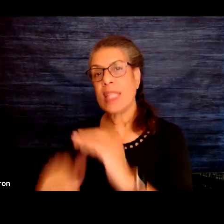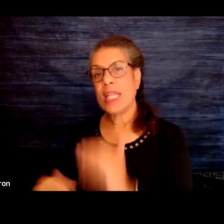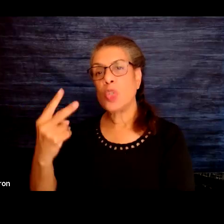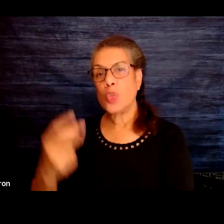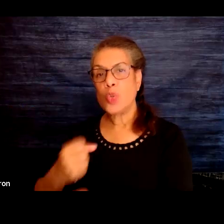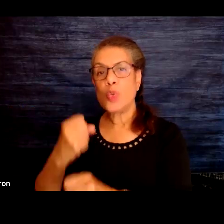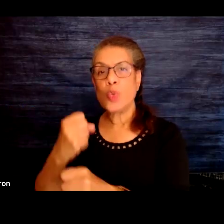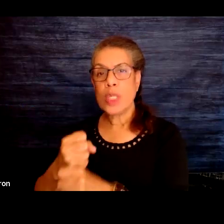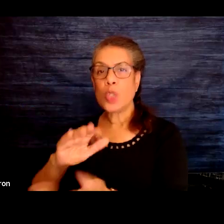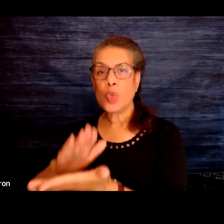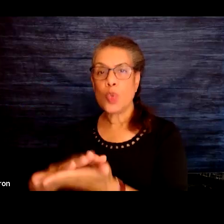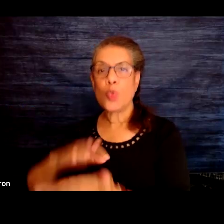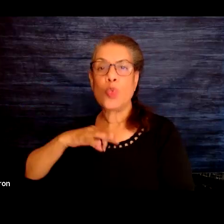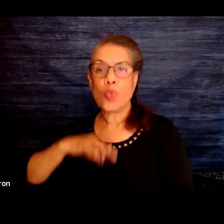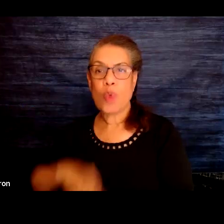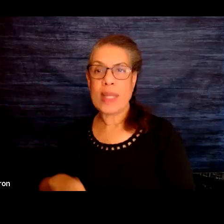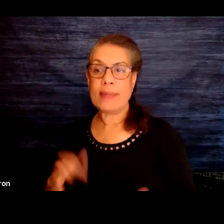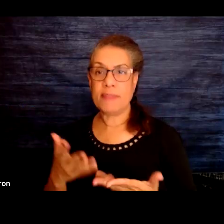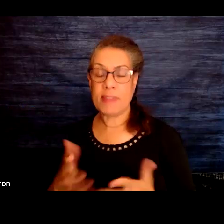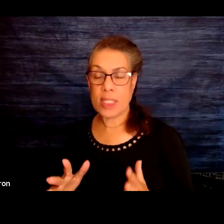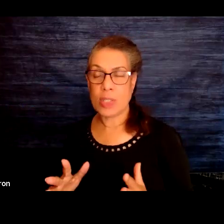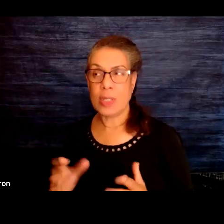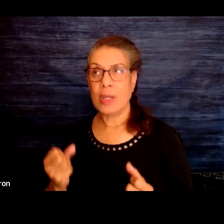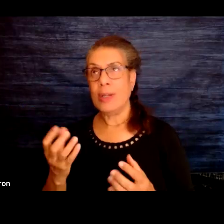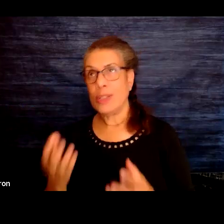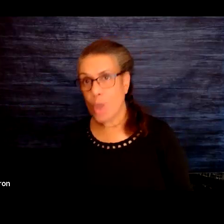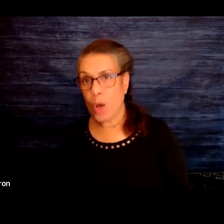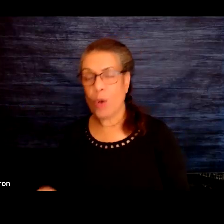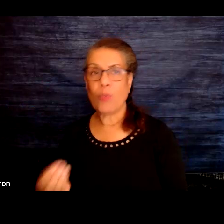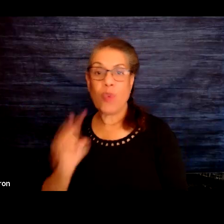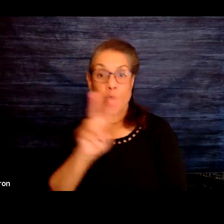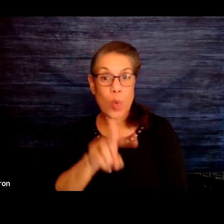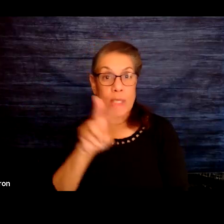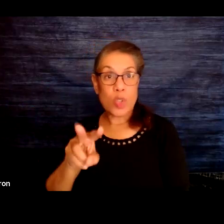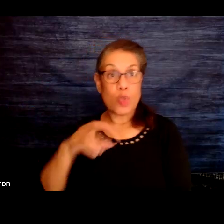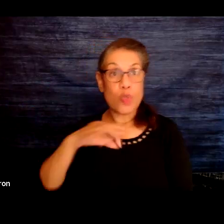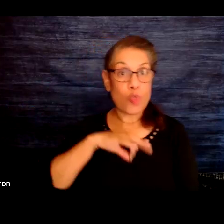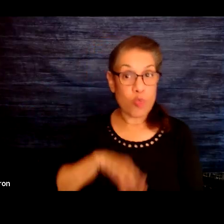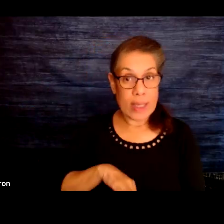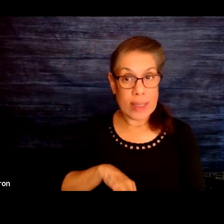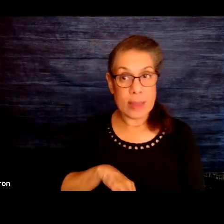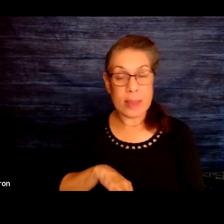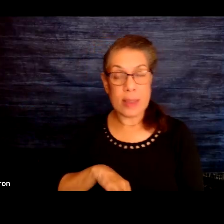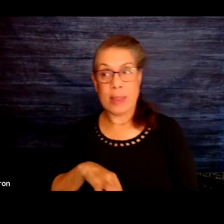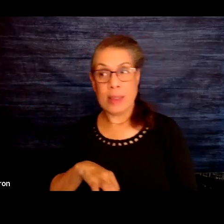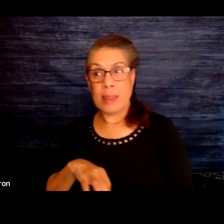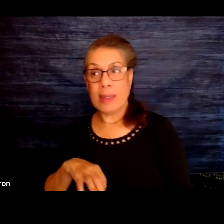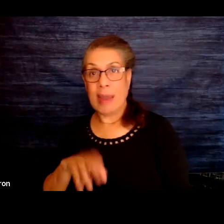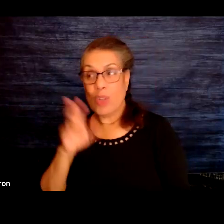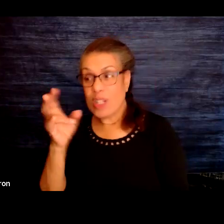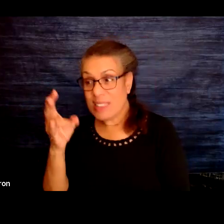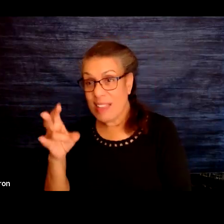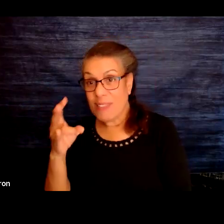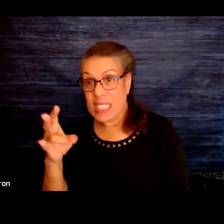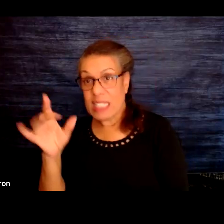completed. So again, to reach this threshold of 22 credits with the requirements within is a